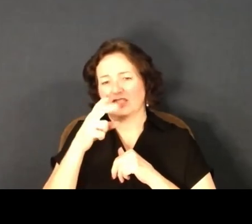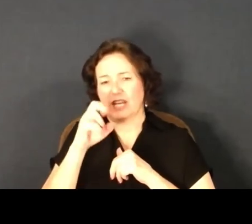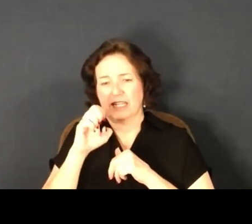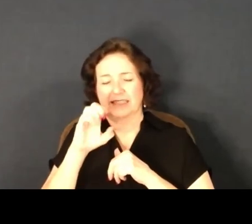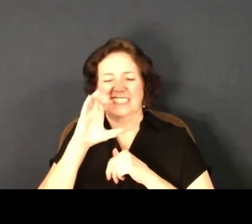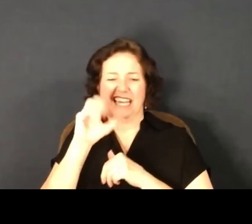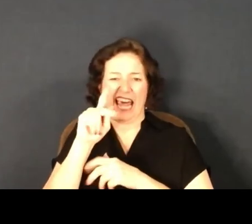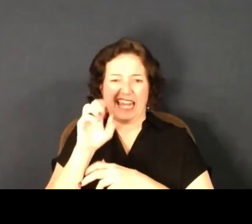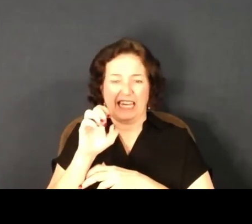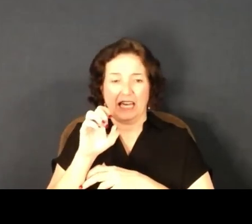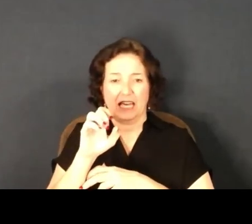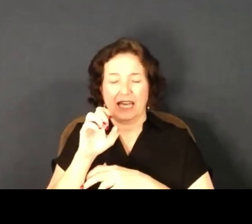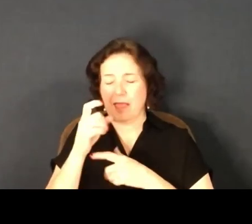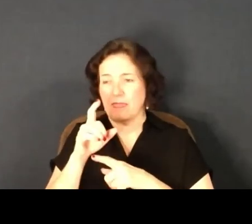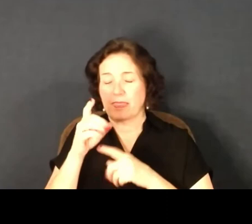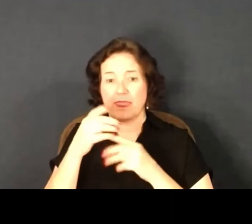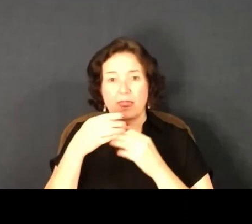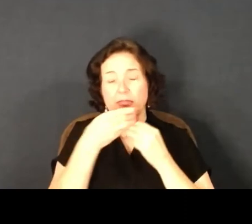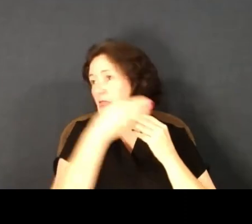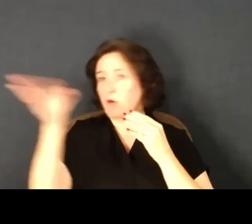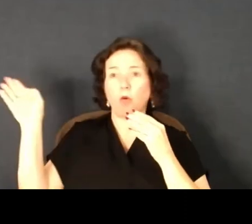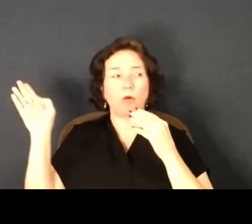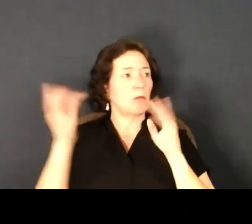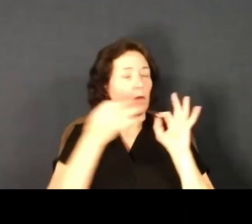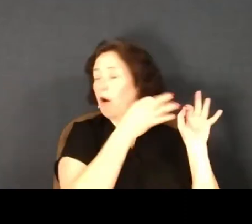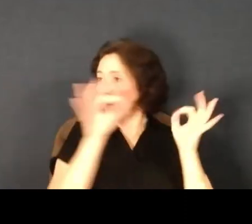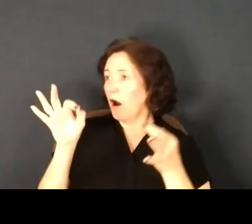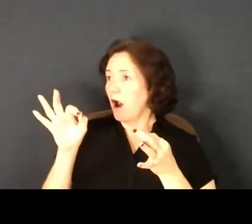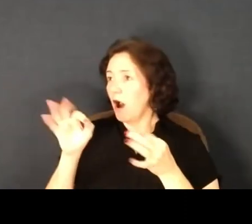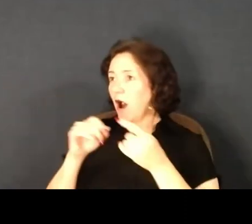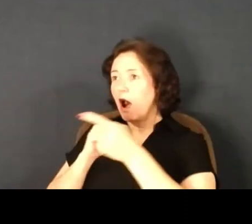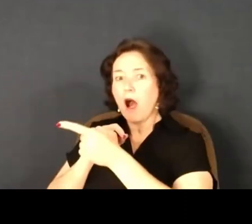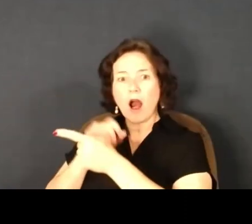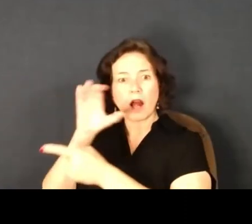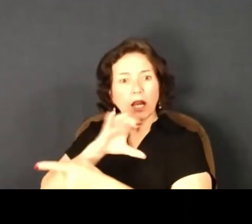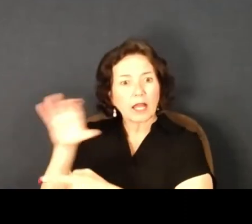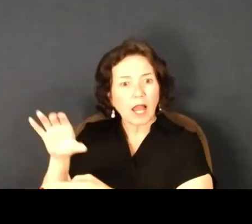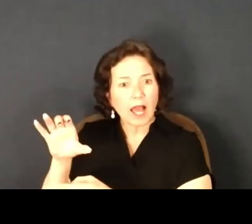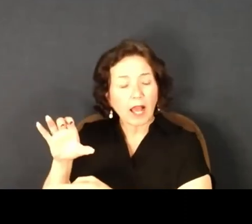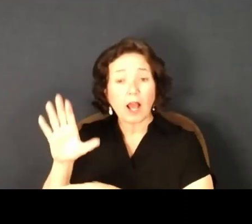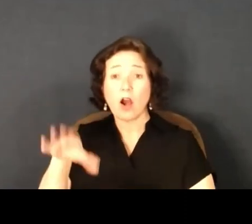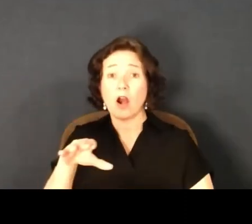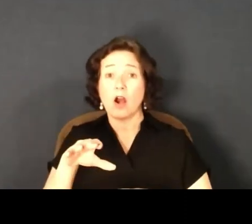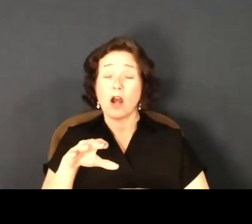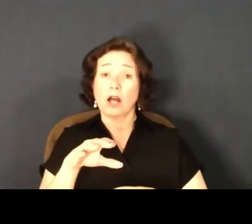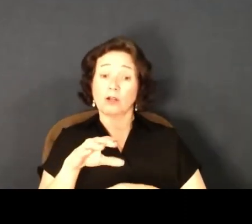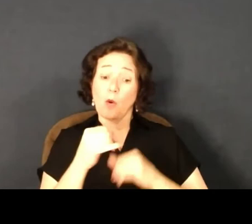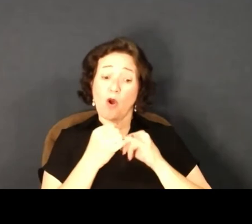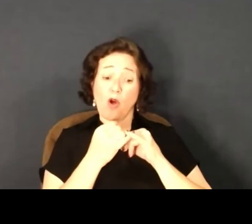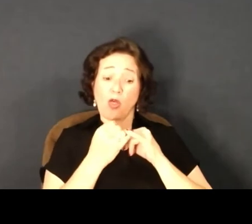open, and there was clickety-clack. Now, I'm not talking skin and bones,